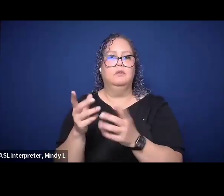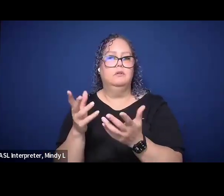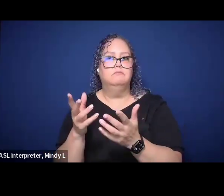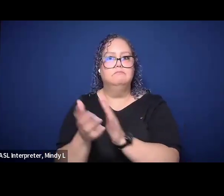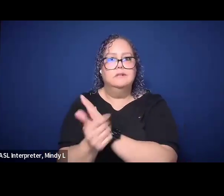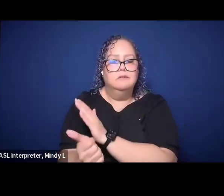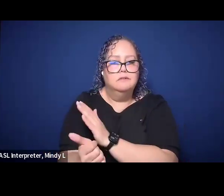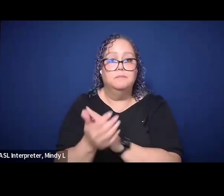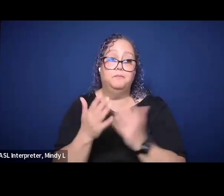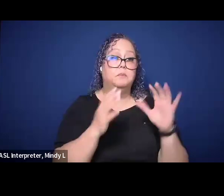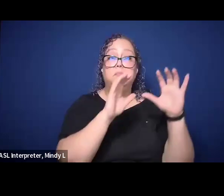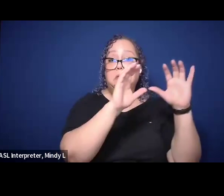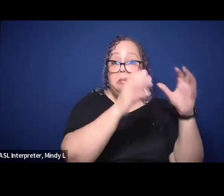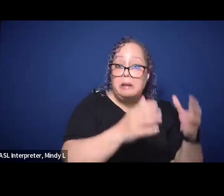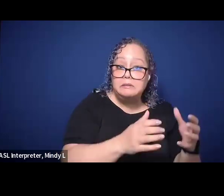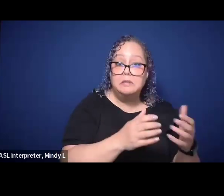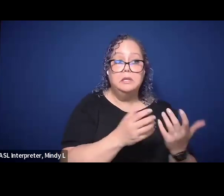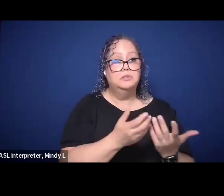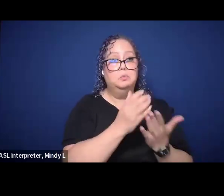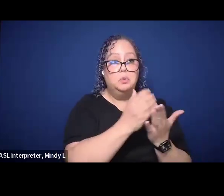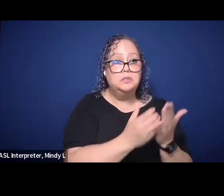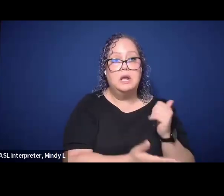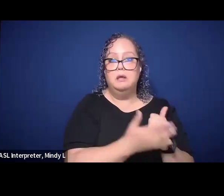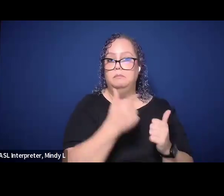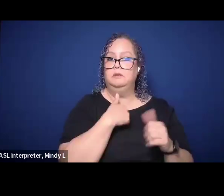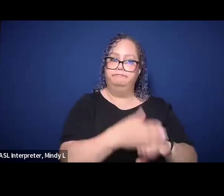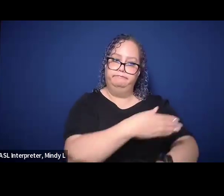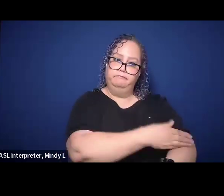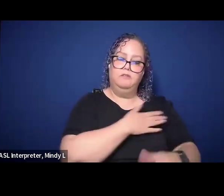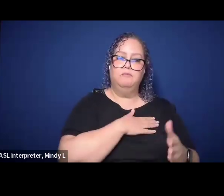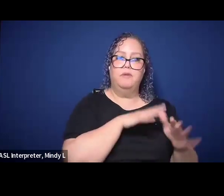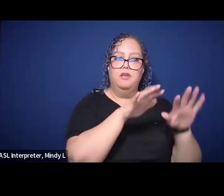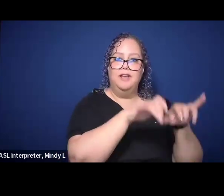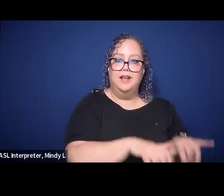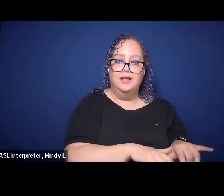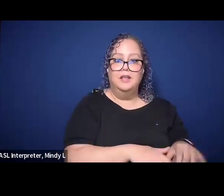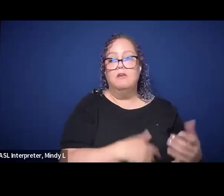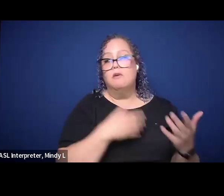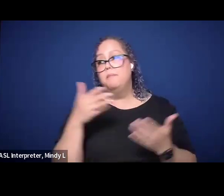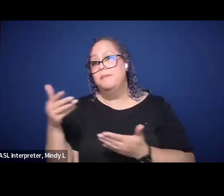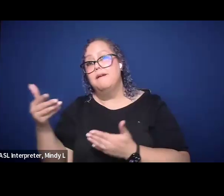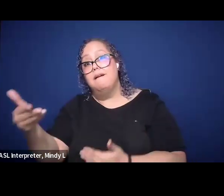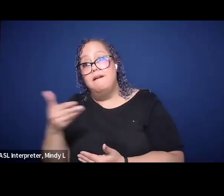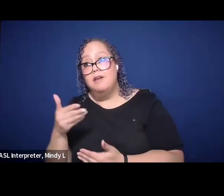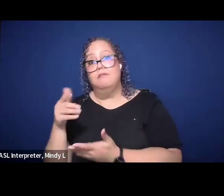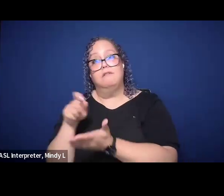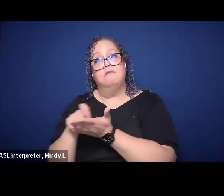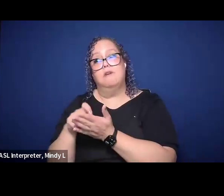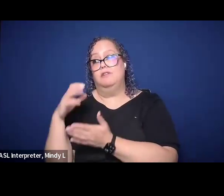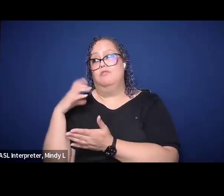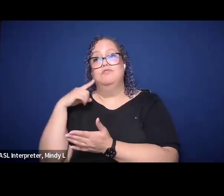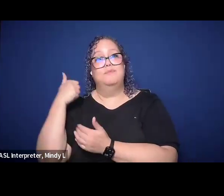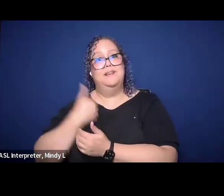like classes or courses to improve my writing. That looks like hiring a writing coach for myself.